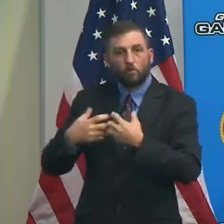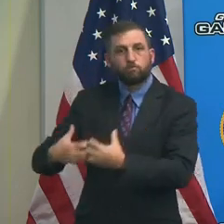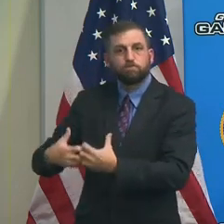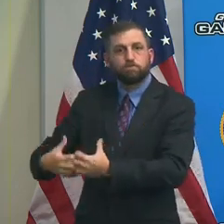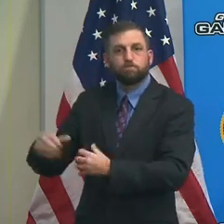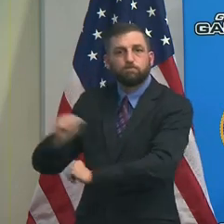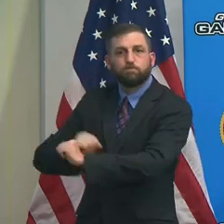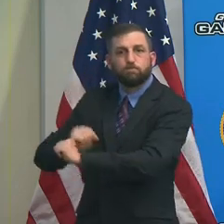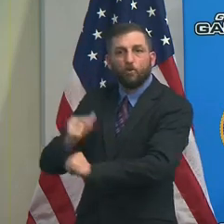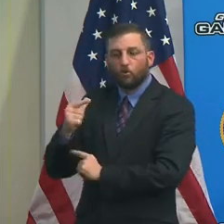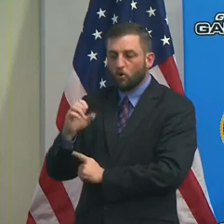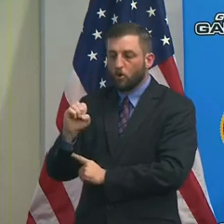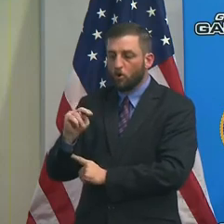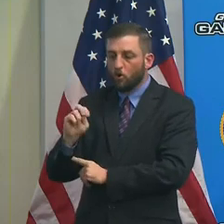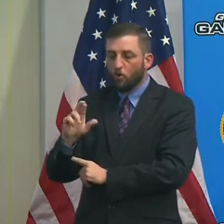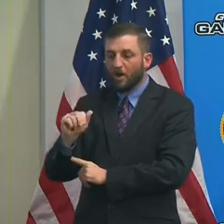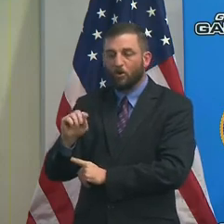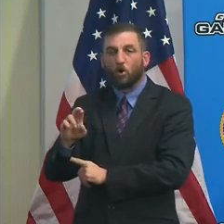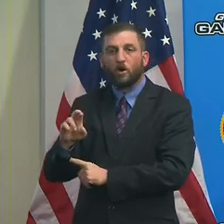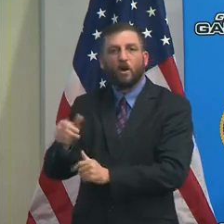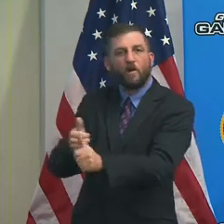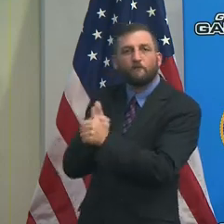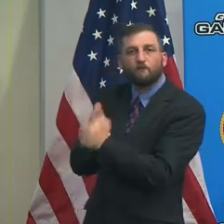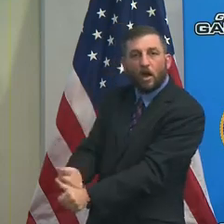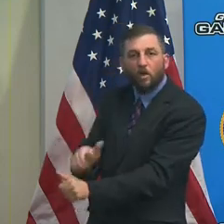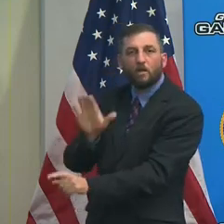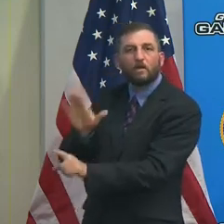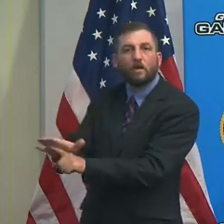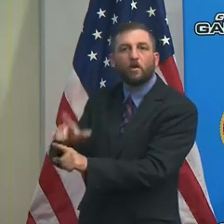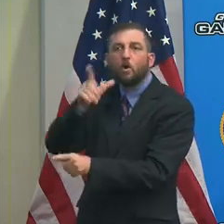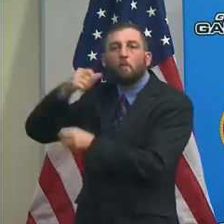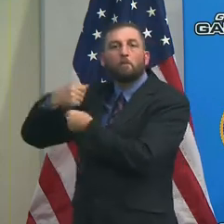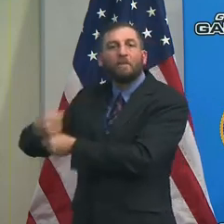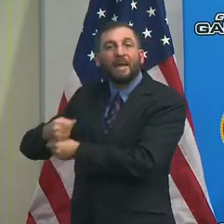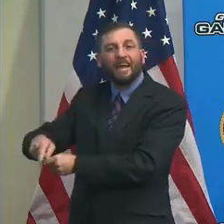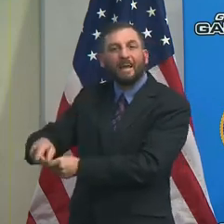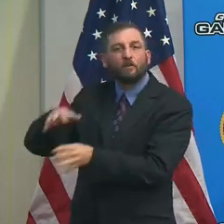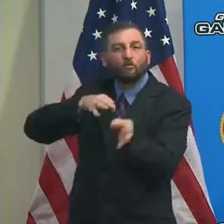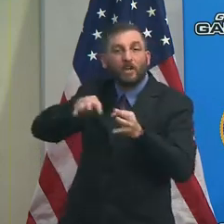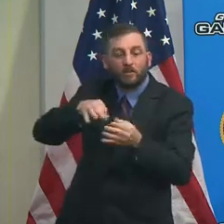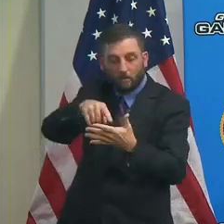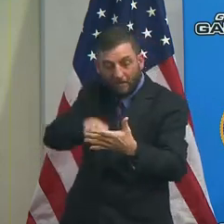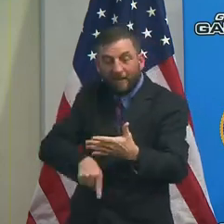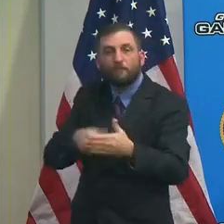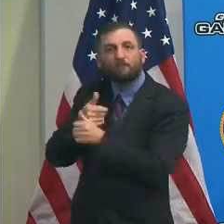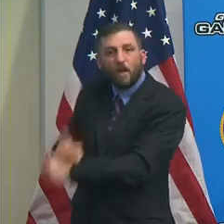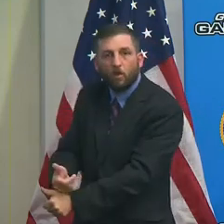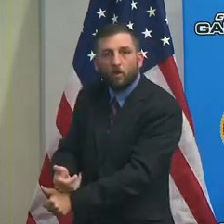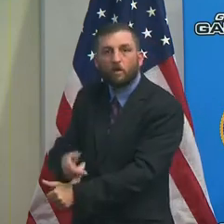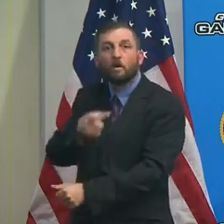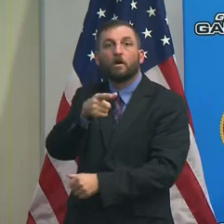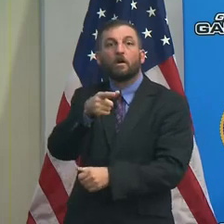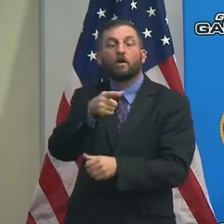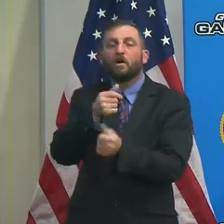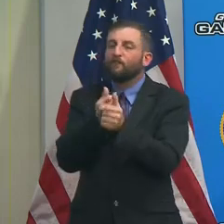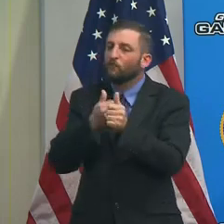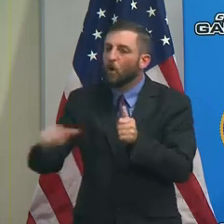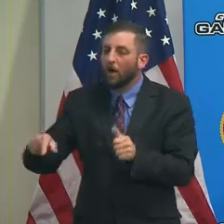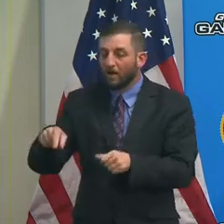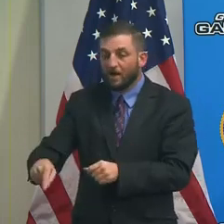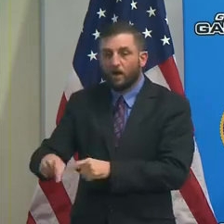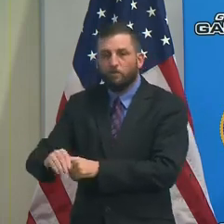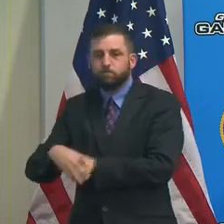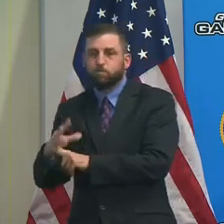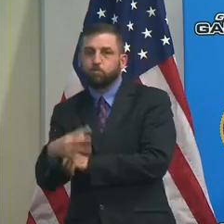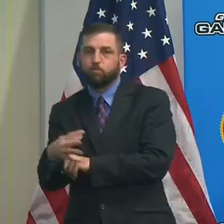sure that you're following the manufacturer directions and avoid carbon monoxide poisoning. And this